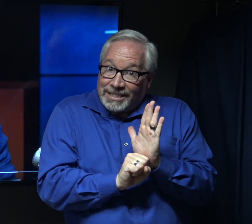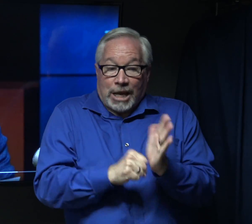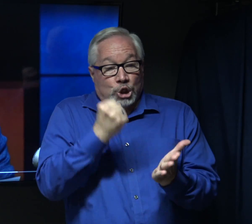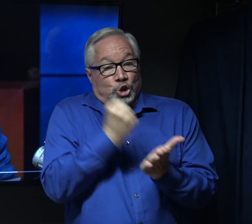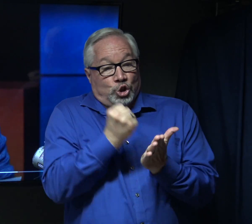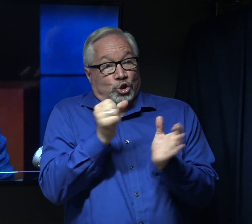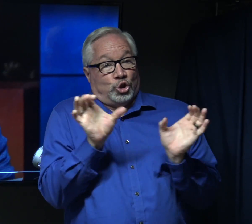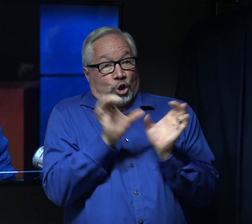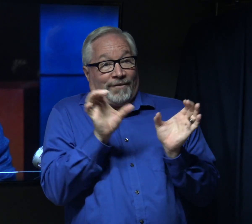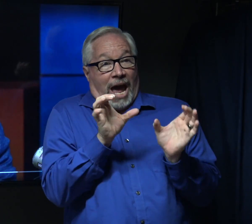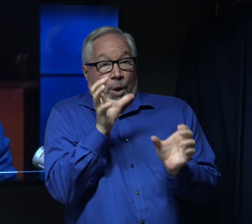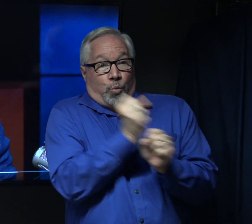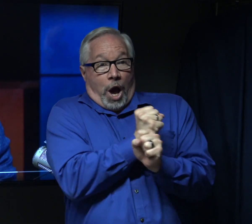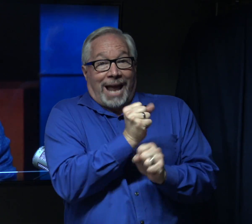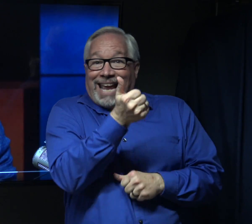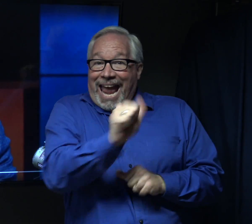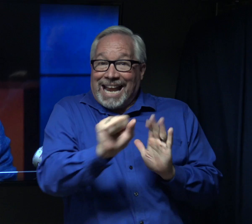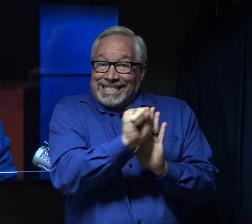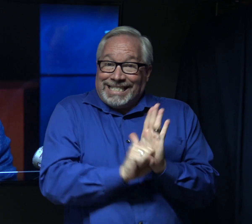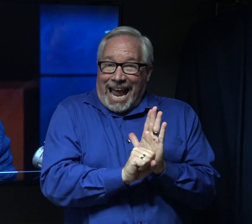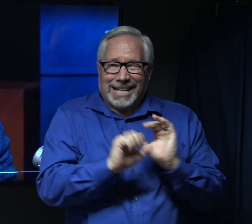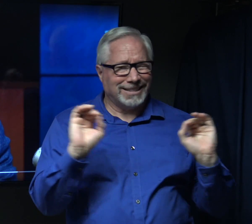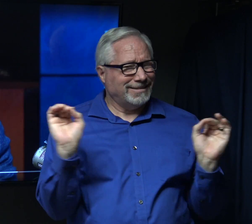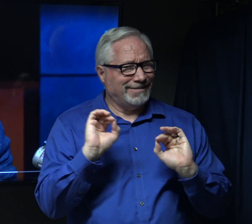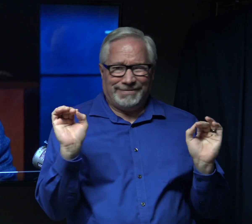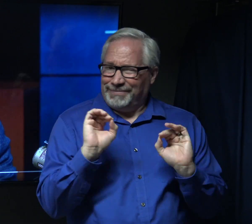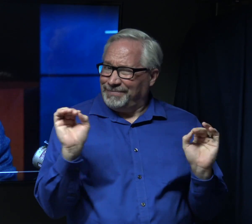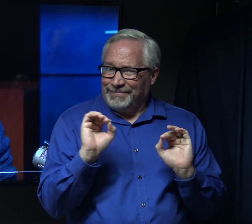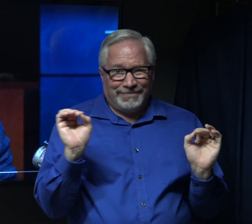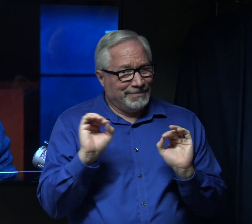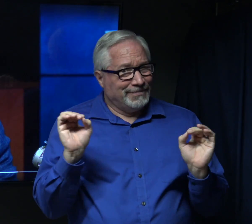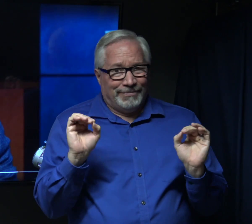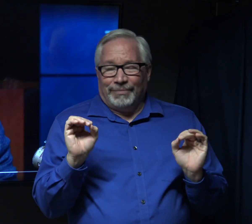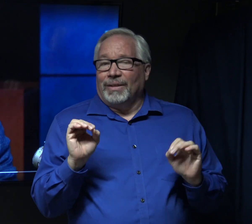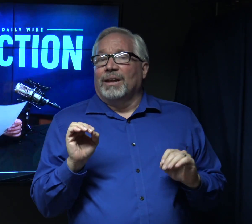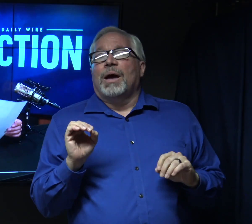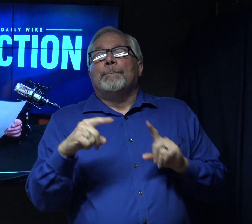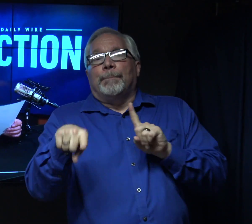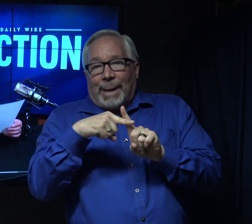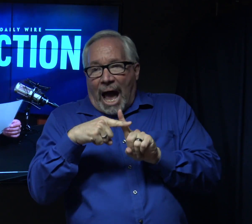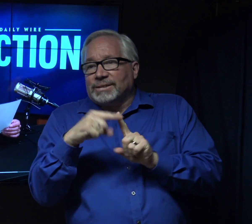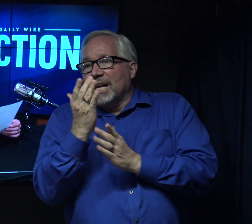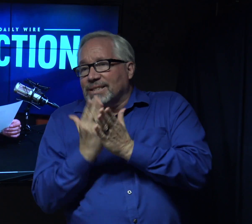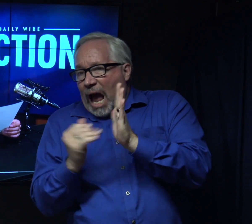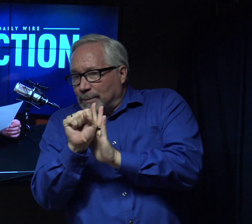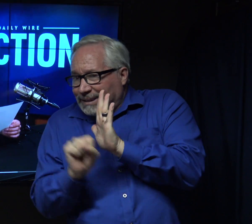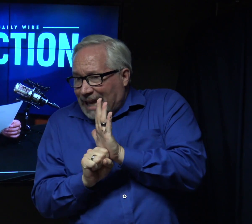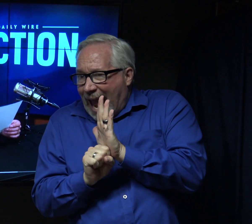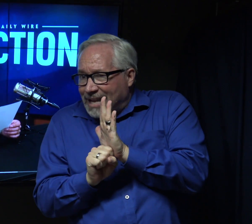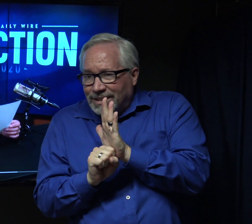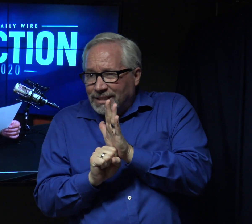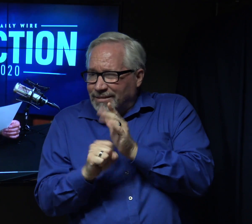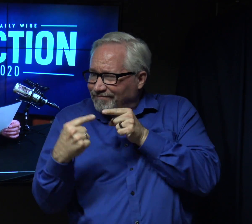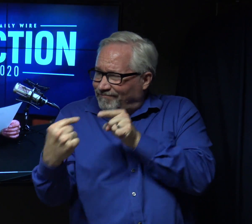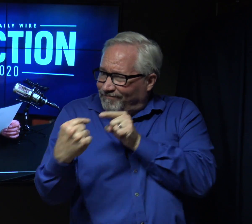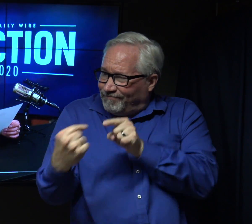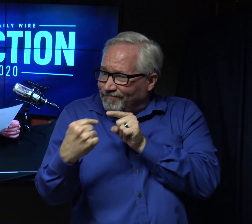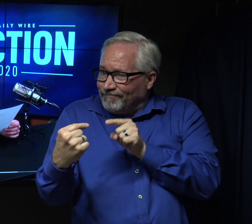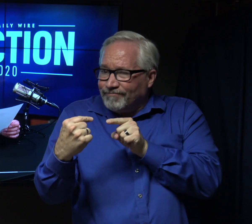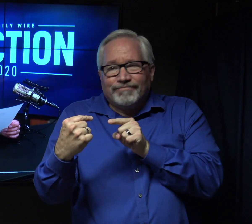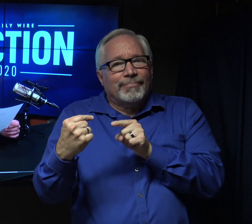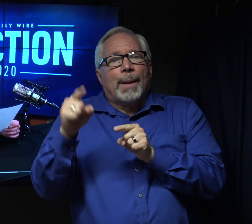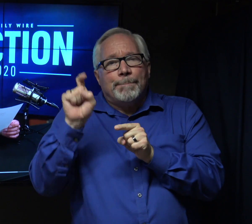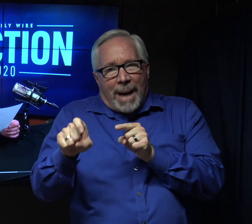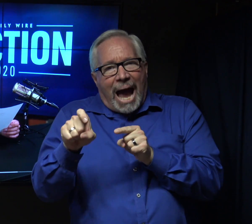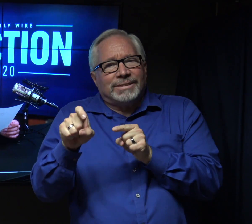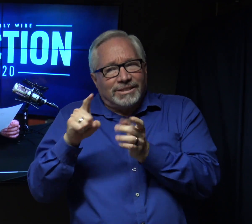mandatory recounts, or states where our campaign has valid and legitimate legal challenges that could determine the ultimate victor. In Pennsylvania,